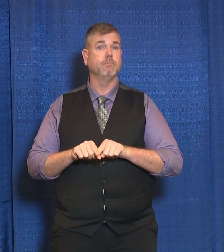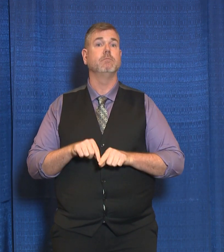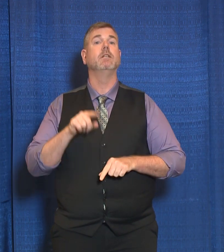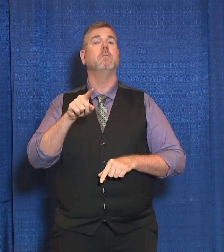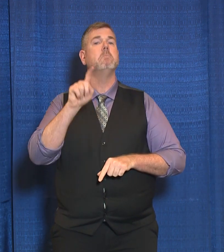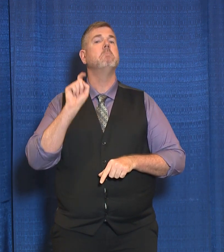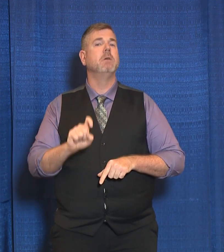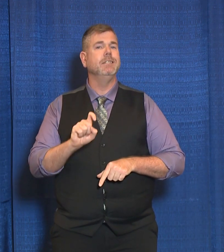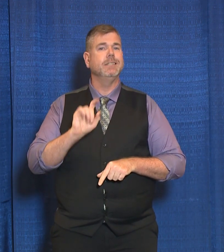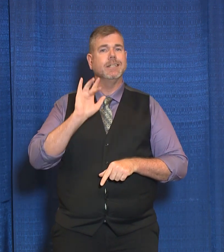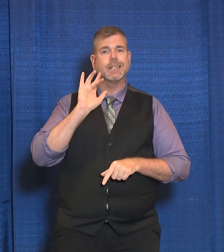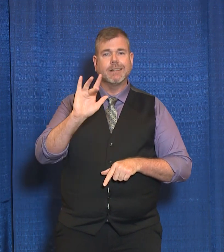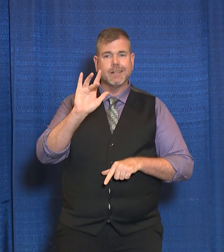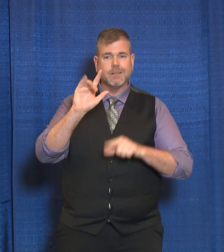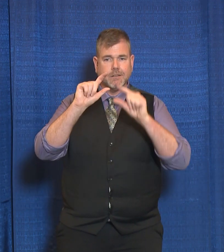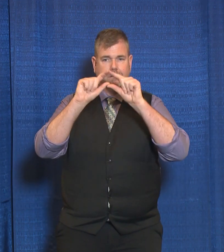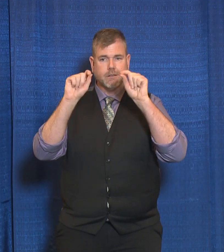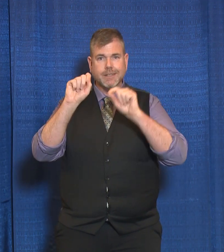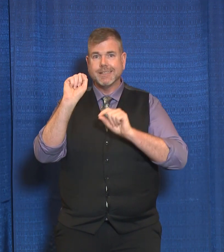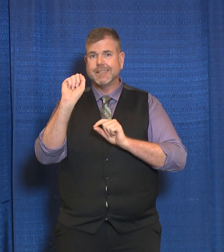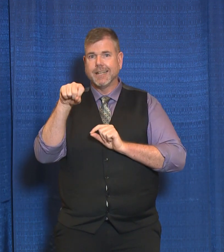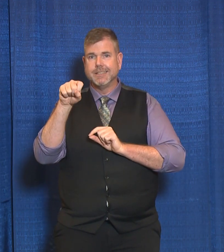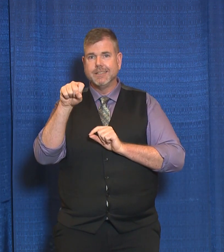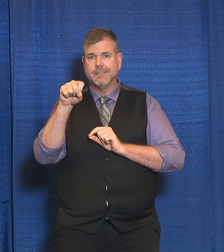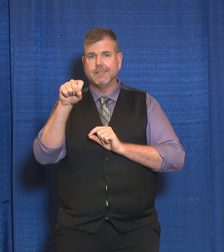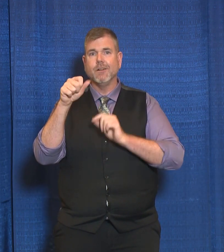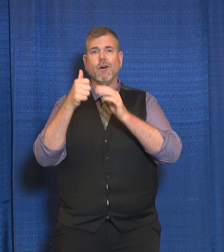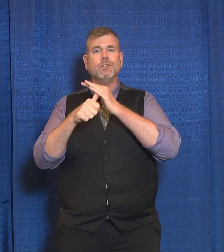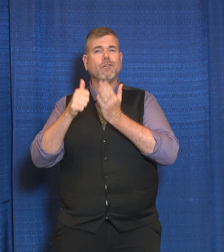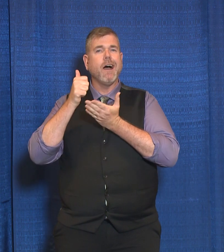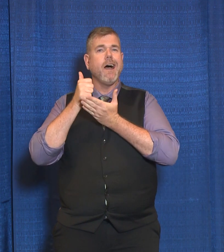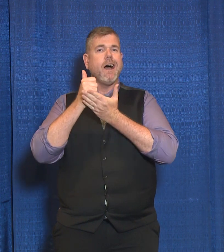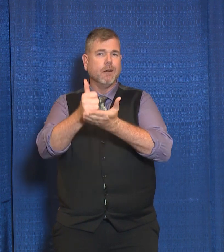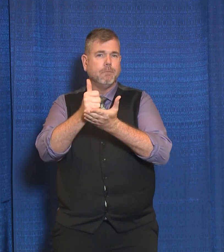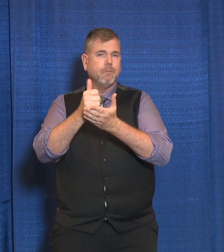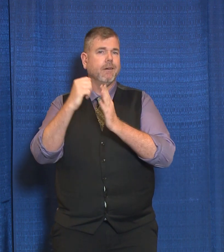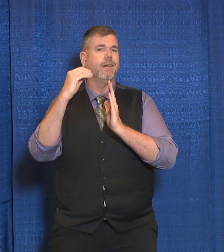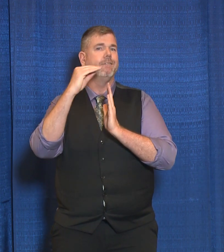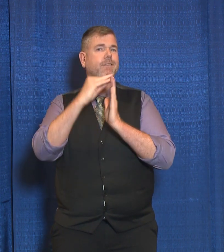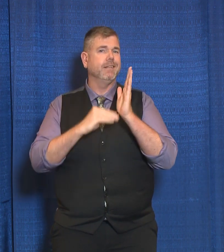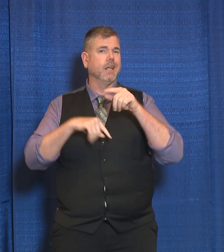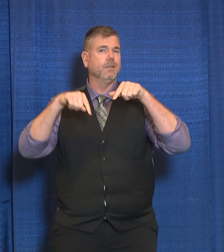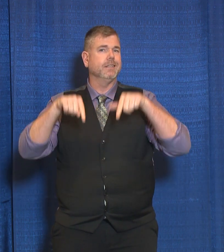section, and the individual who helped you must provide their name and address.